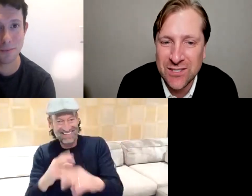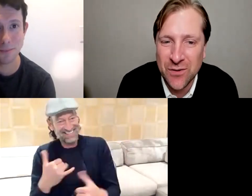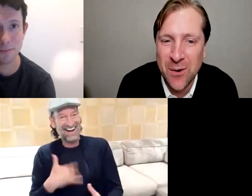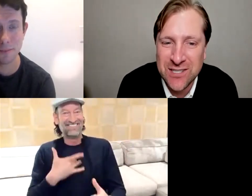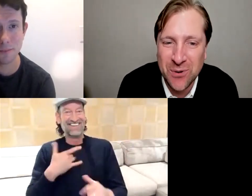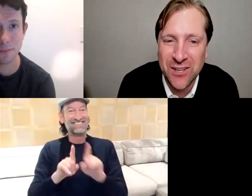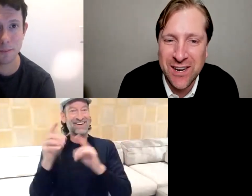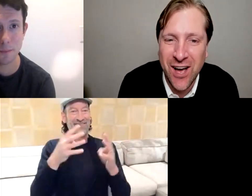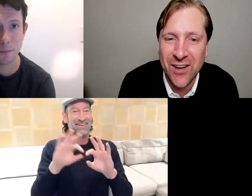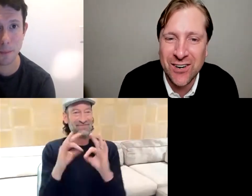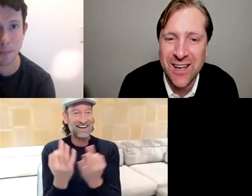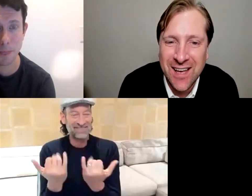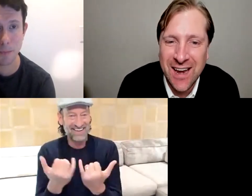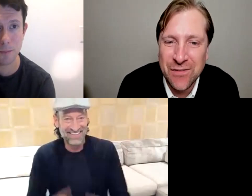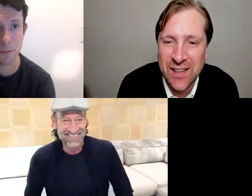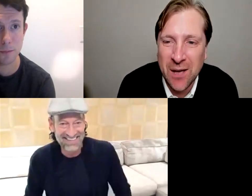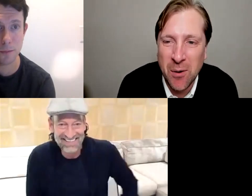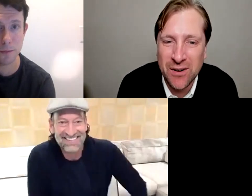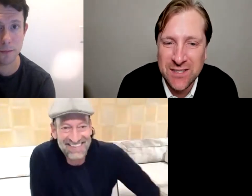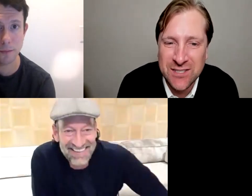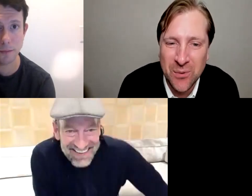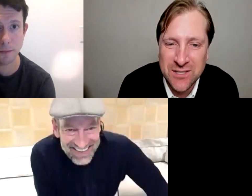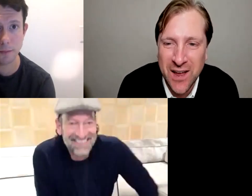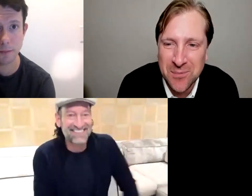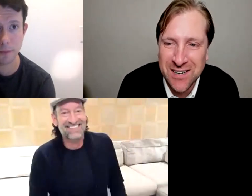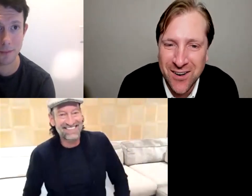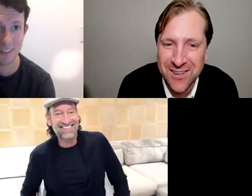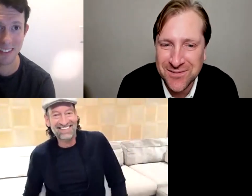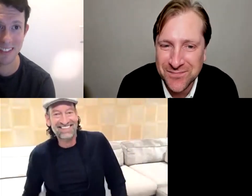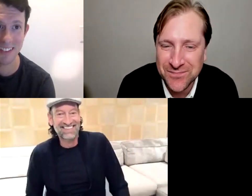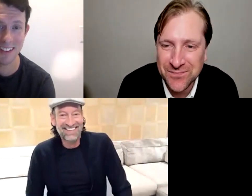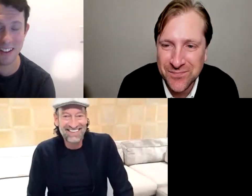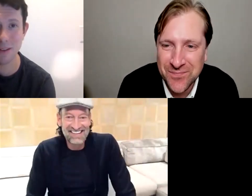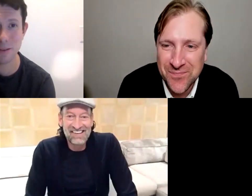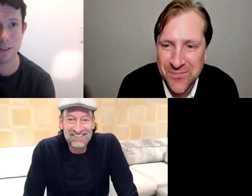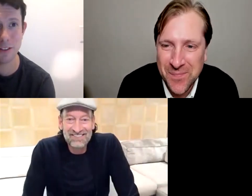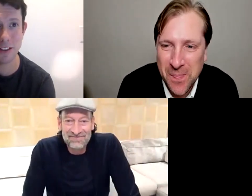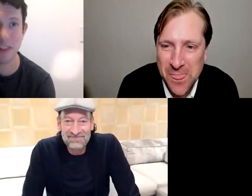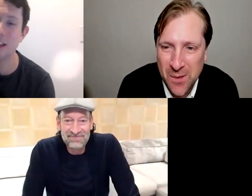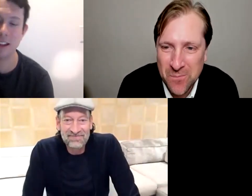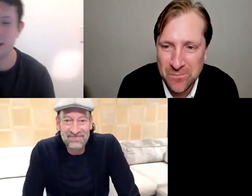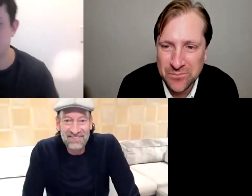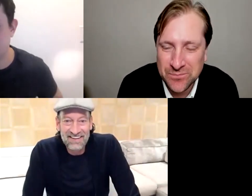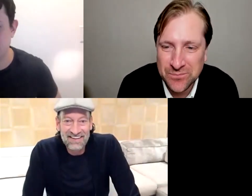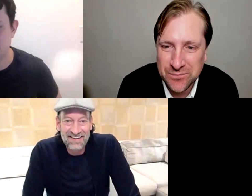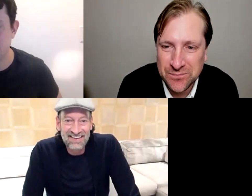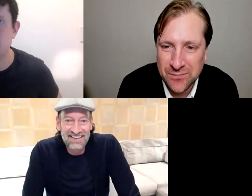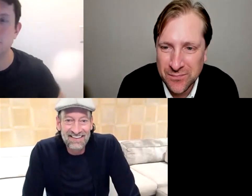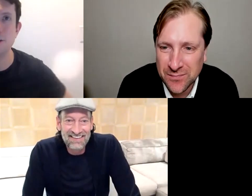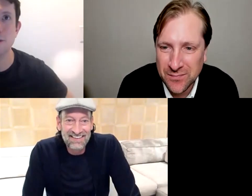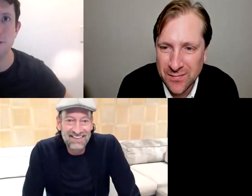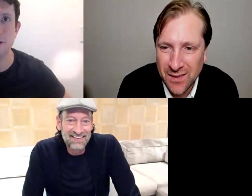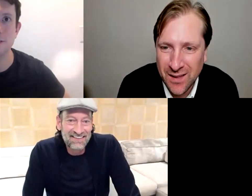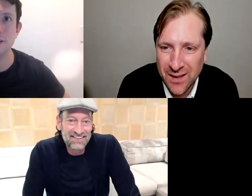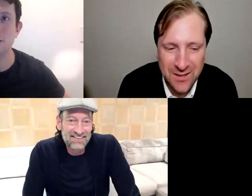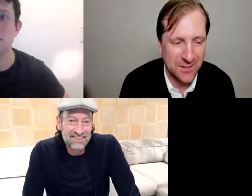501. And so I was thrilled and honored, and I feel like I'm a part of the Star Wars family now. Absolutely. This question